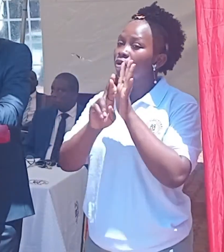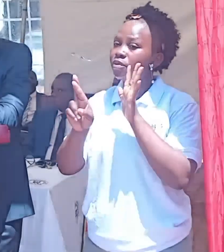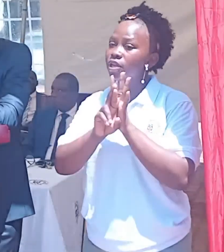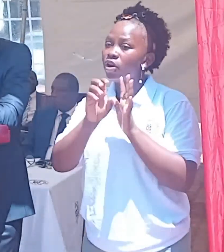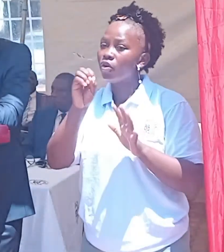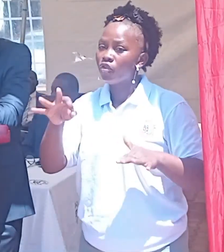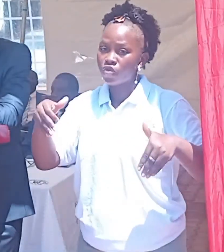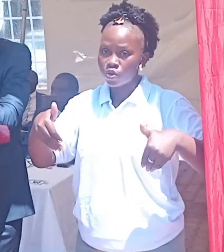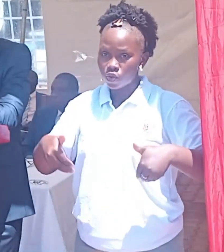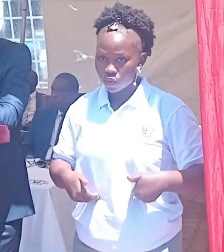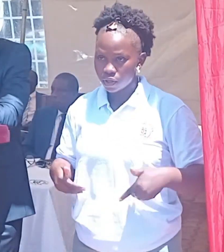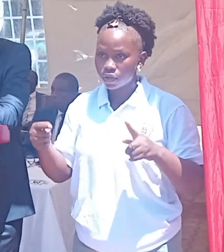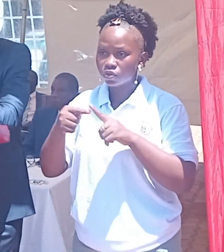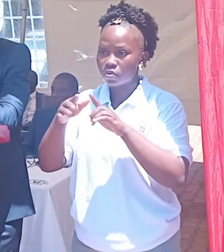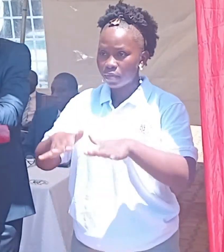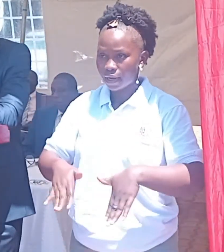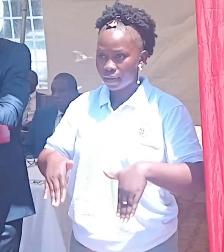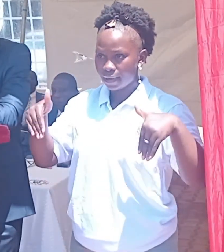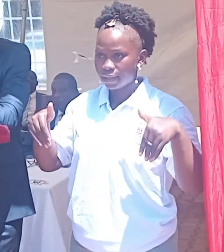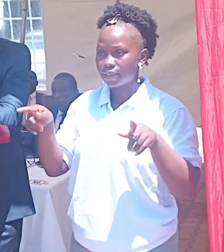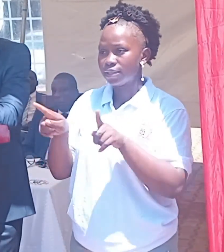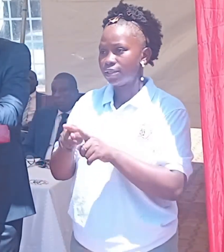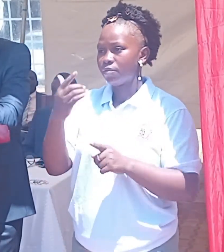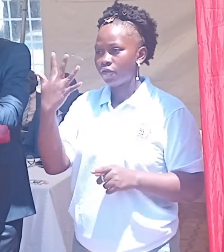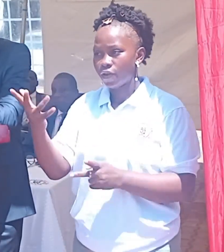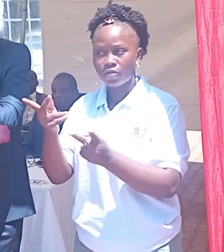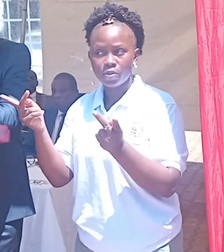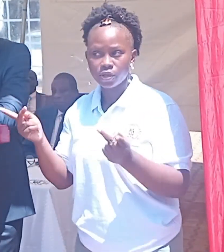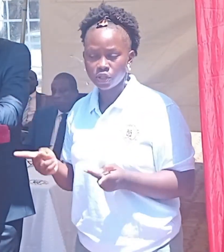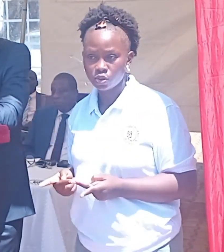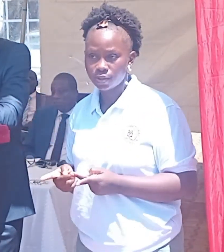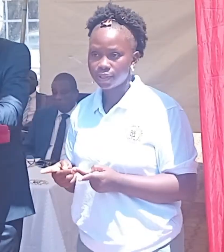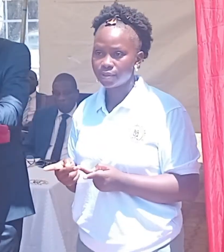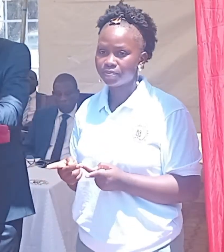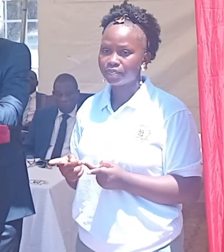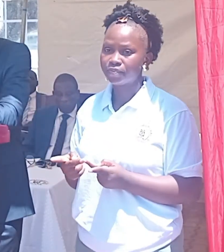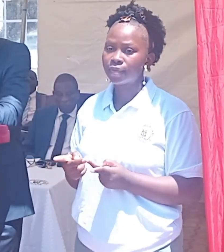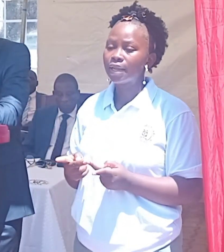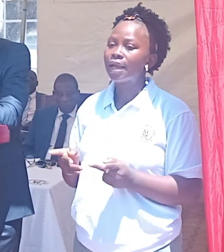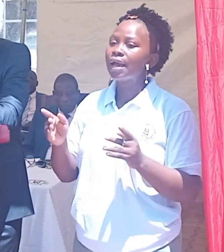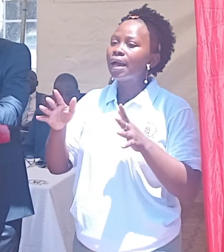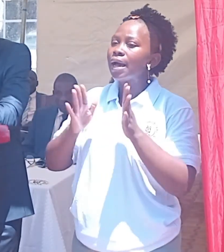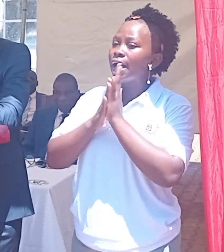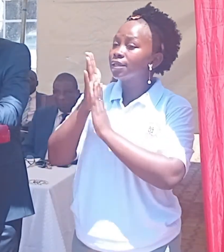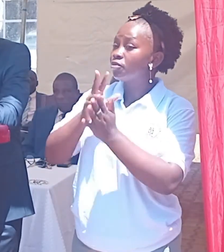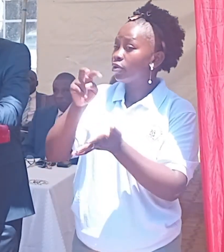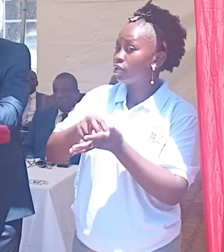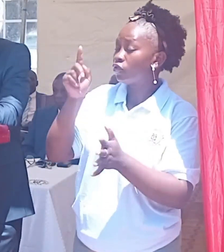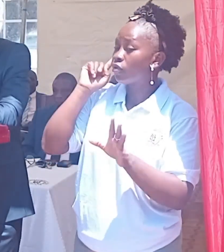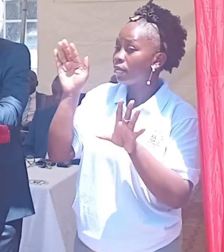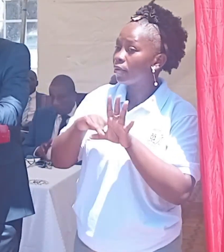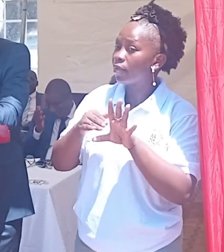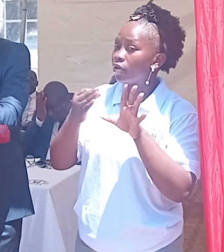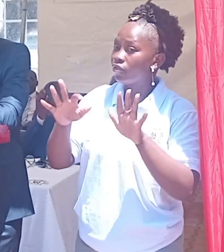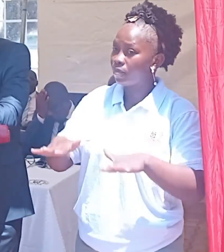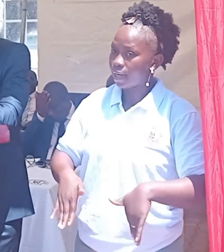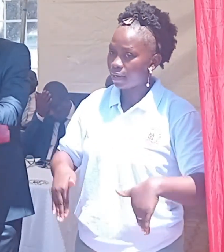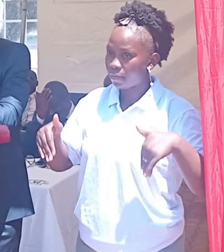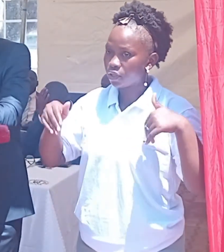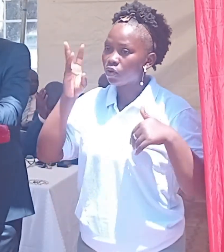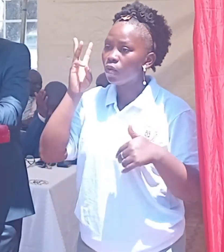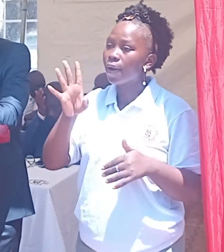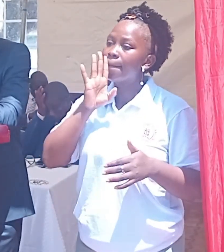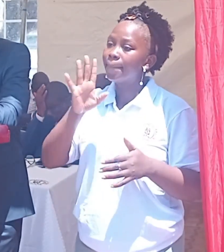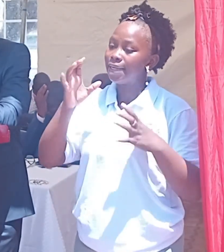Representatives of youth to parliament, 5 positions. An aspirant for member of parliament shall be